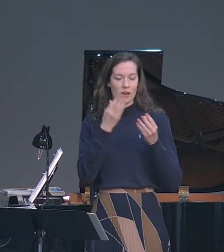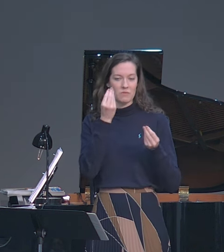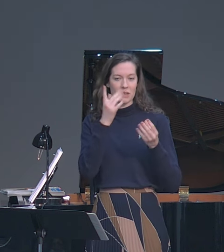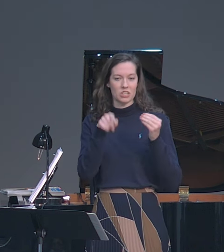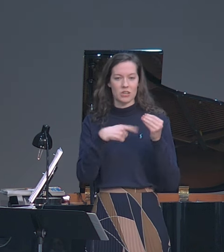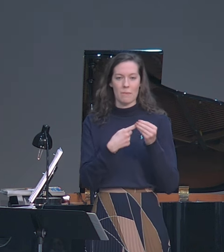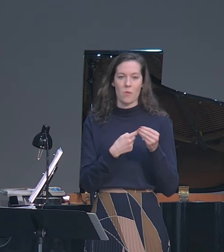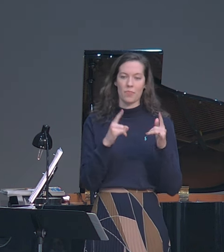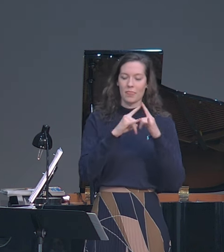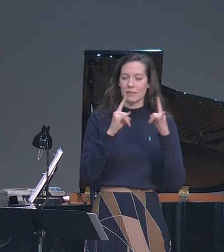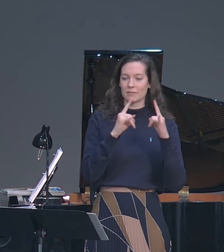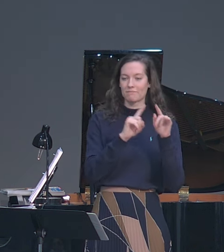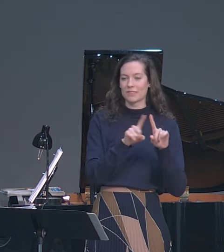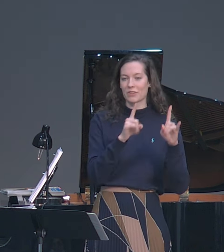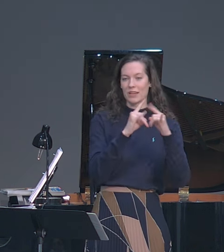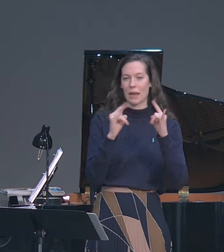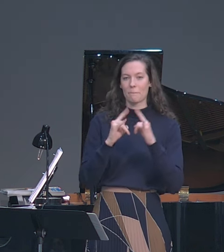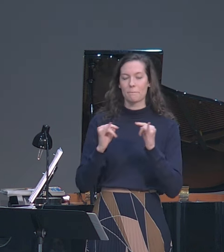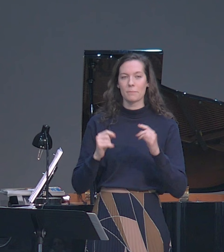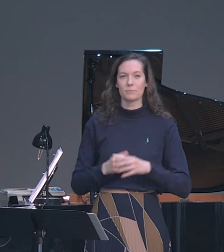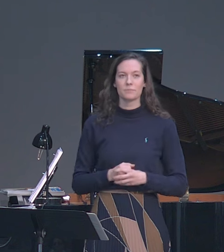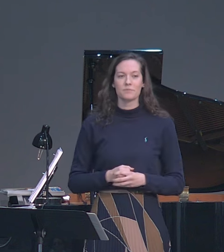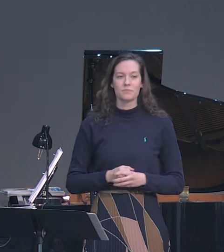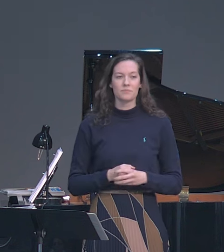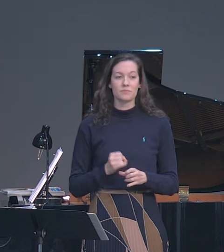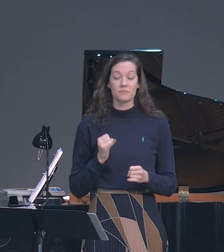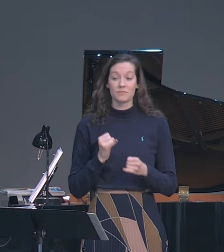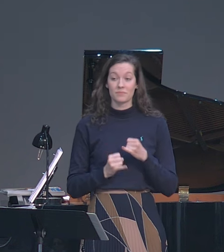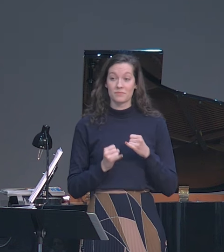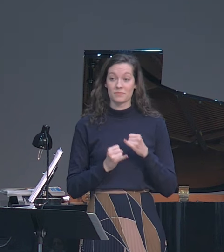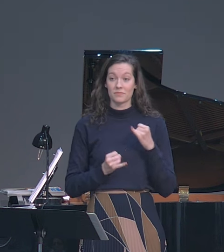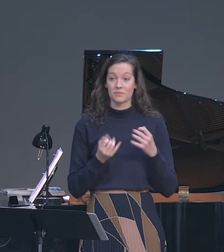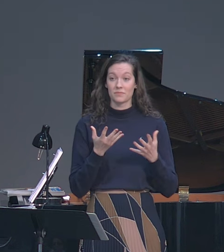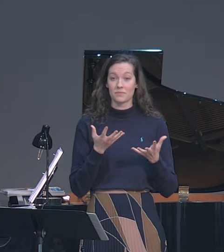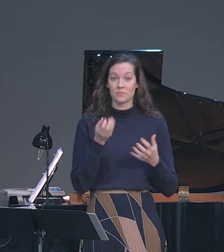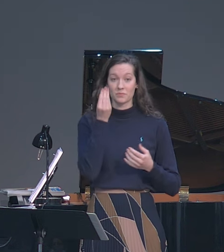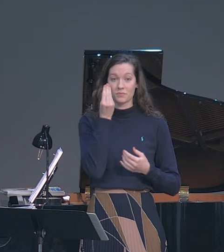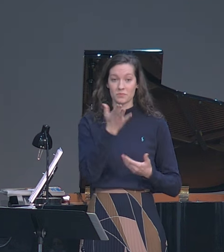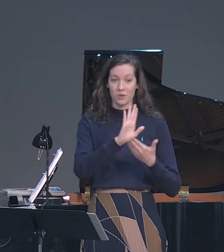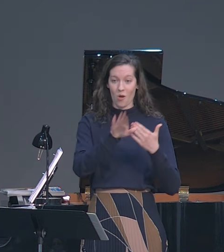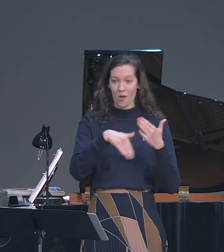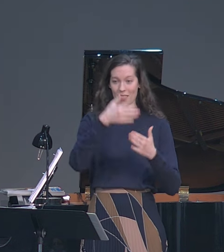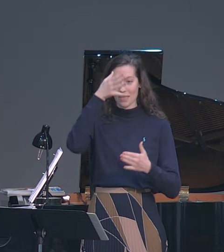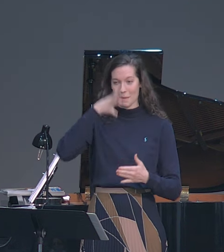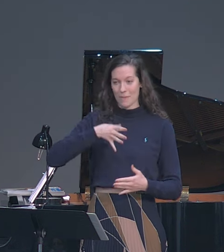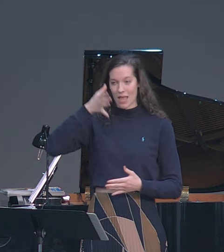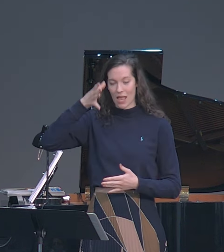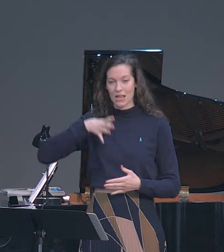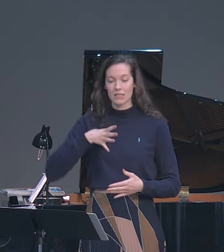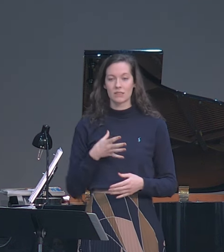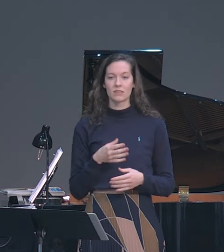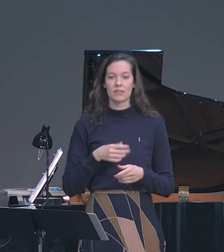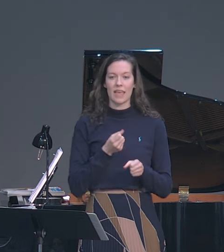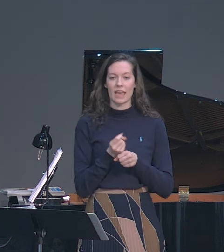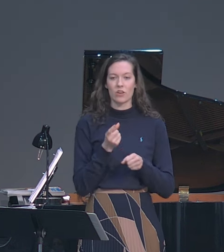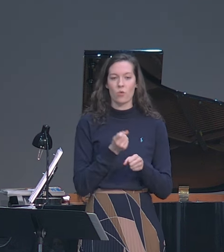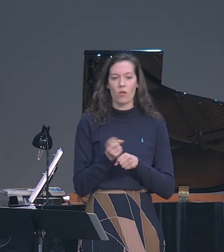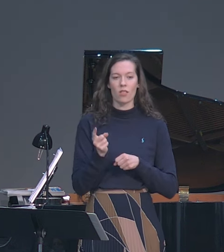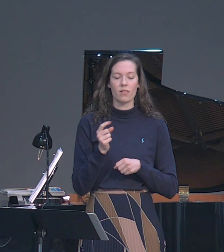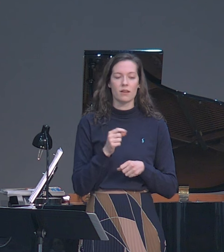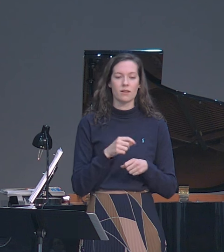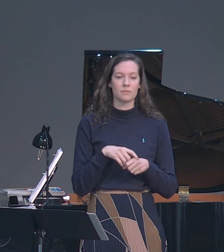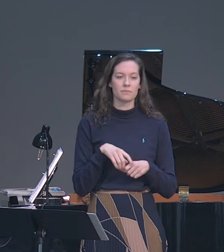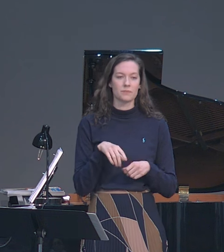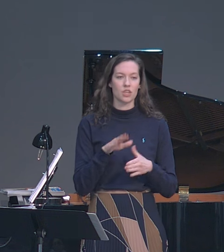what information you need. Lastly, I want to let all of our men know that our annual men's stakeout outreach